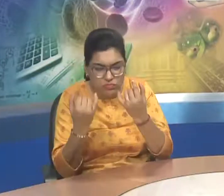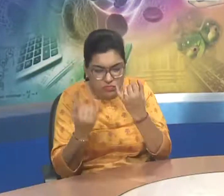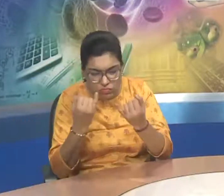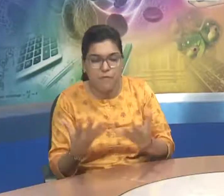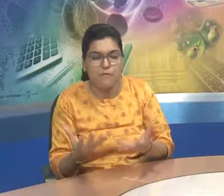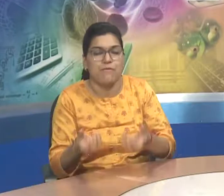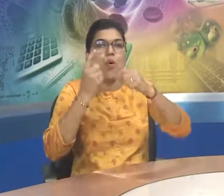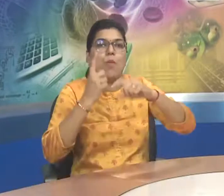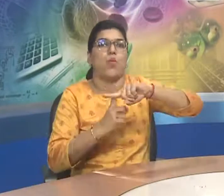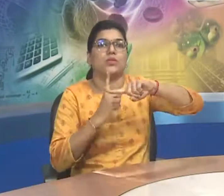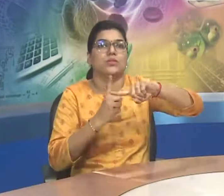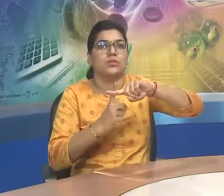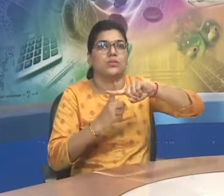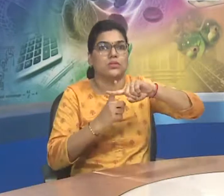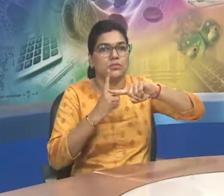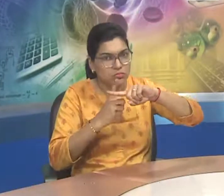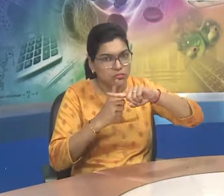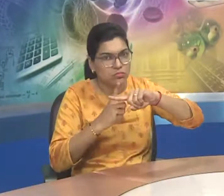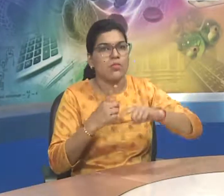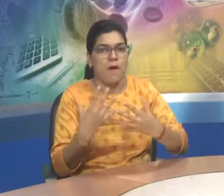found to be positive.